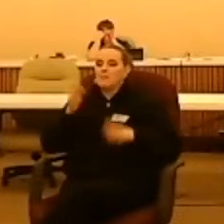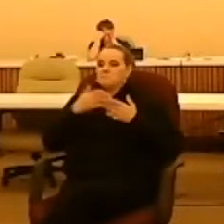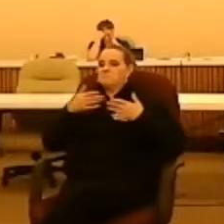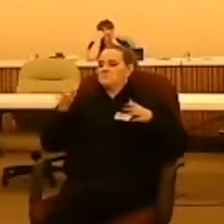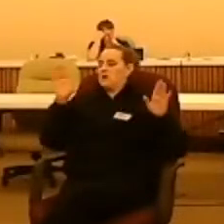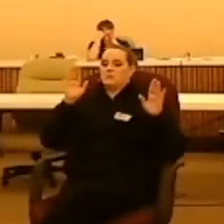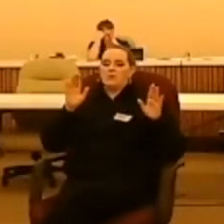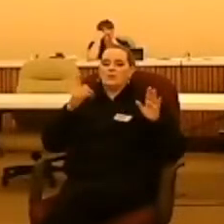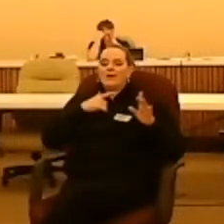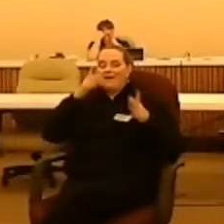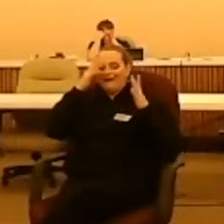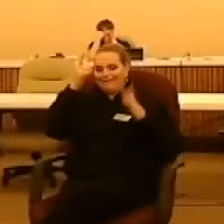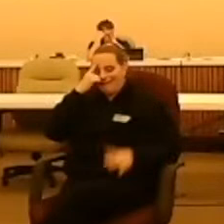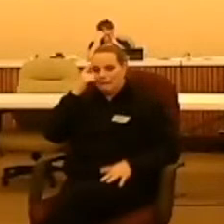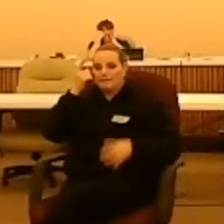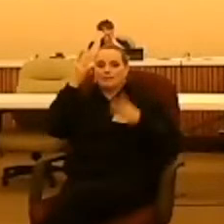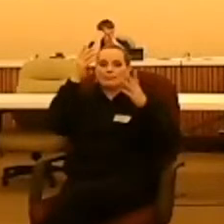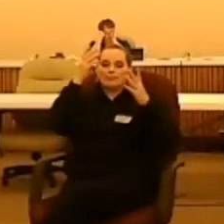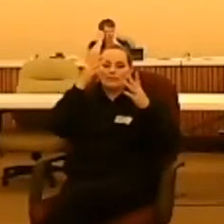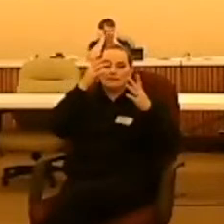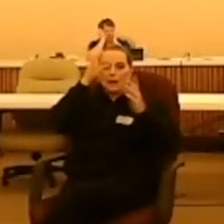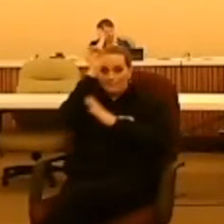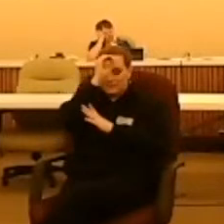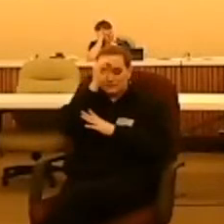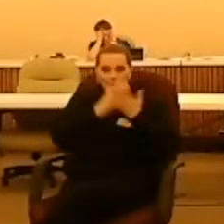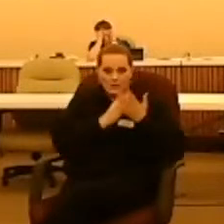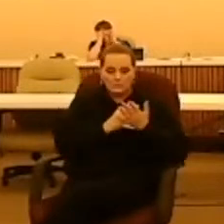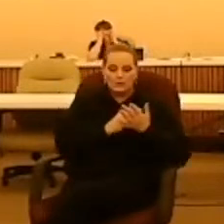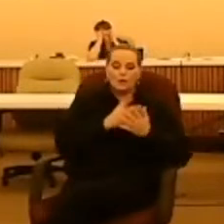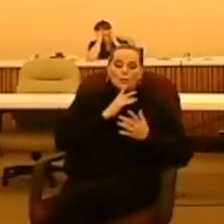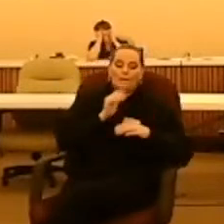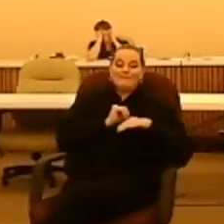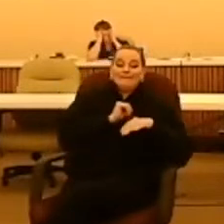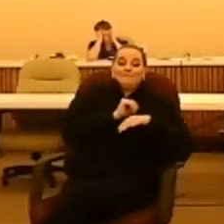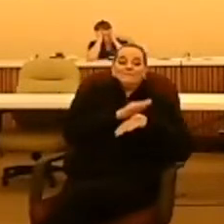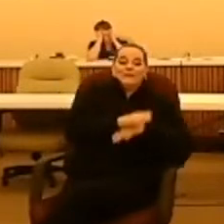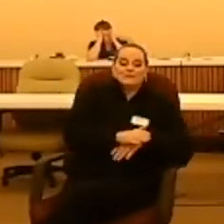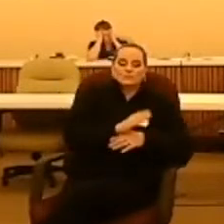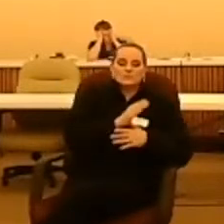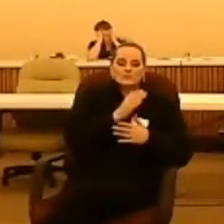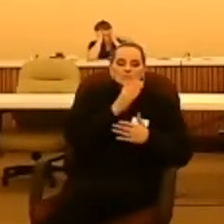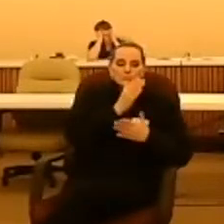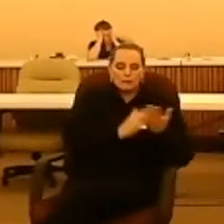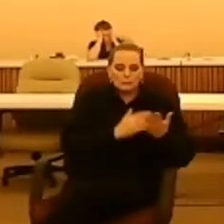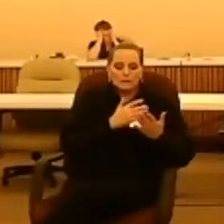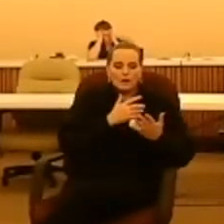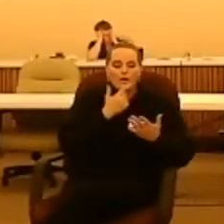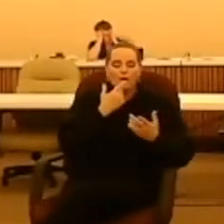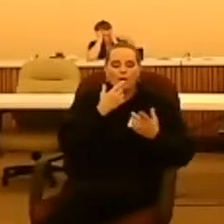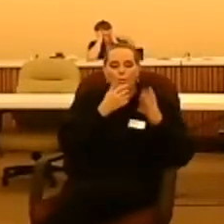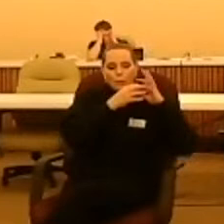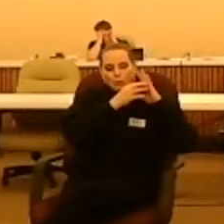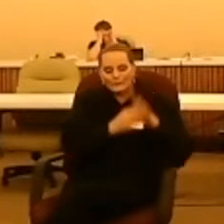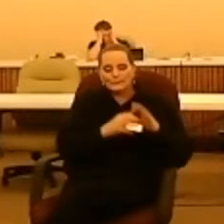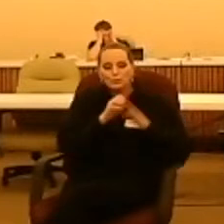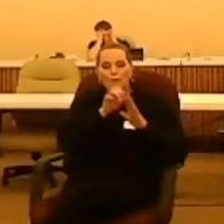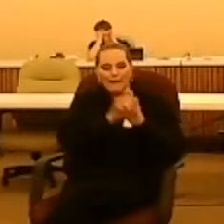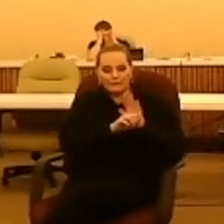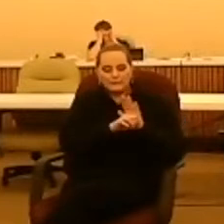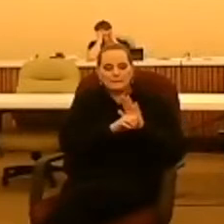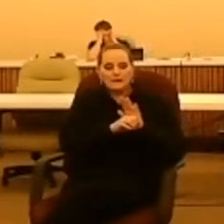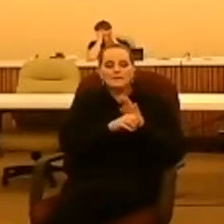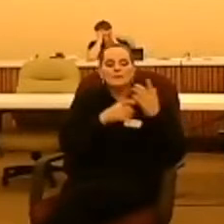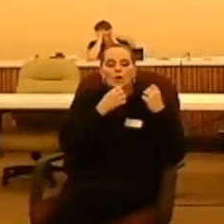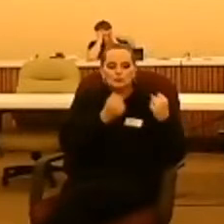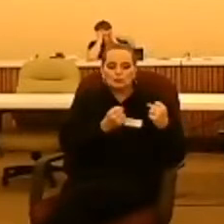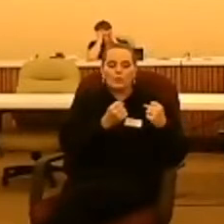general, definitely the opinion portion piece or the advisory portion piece of an ethics opinion, there's a very strong case for